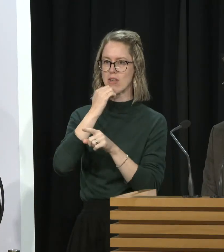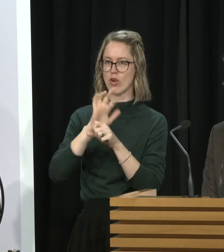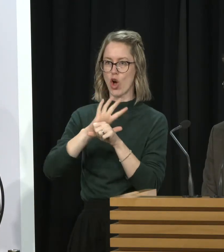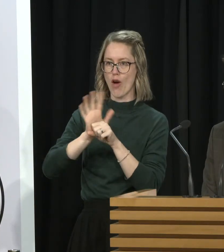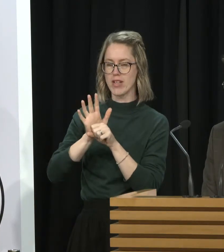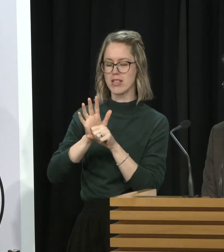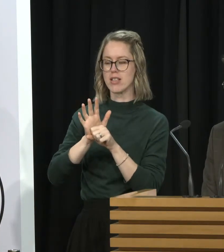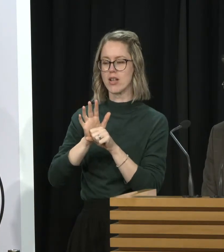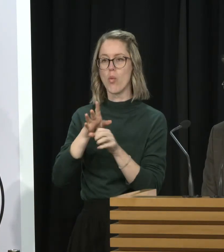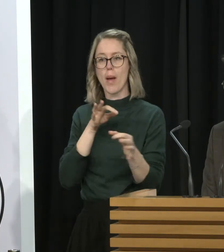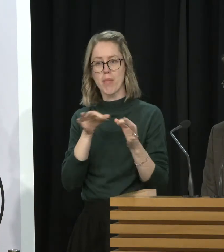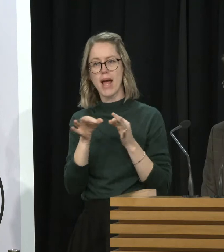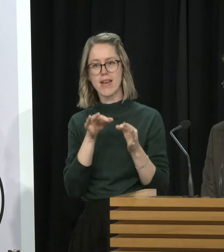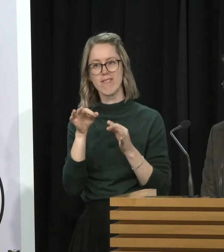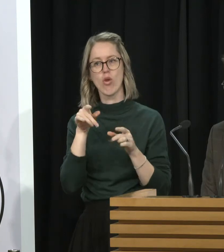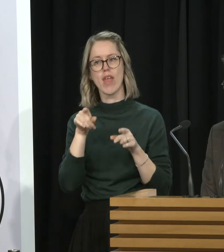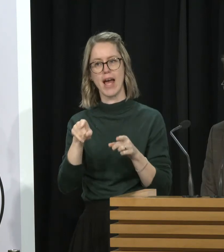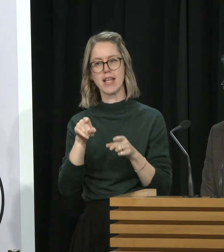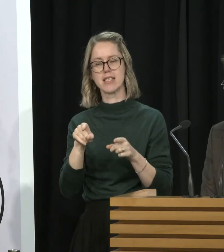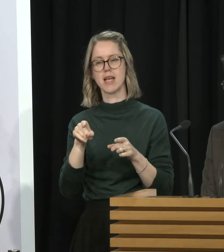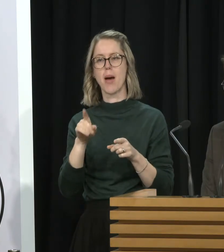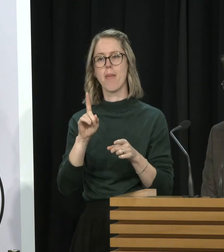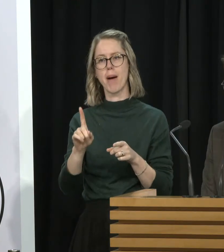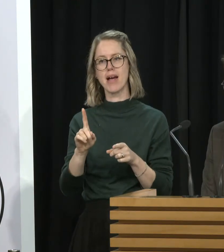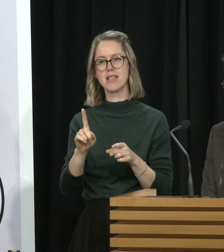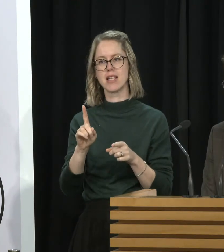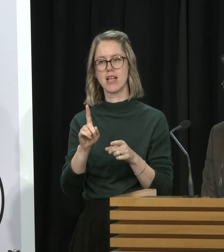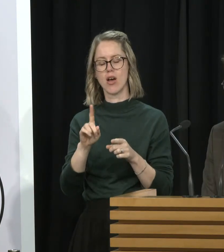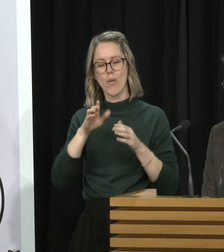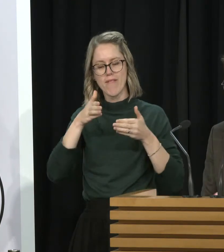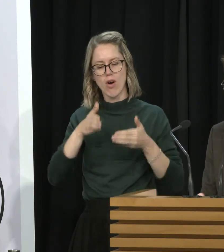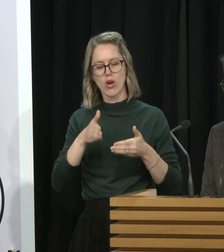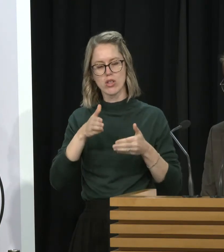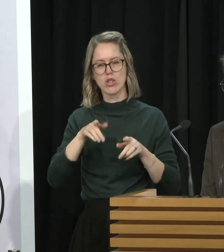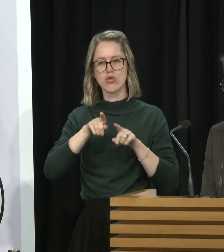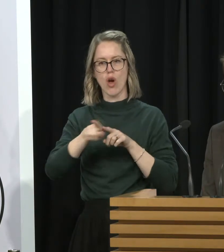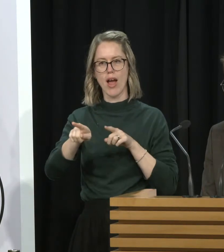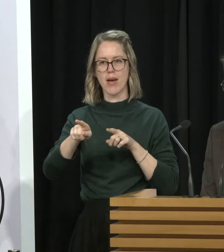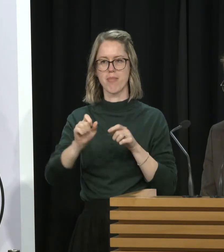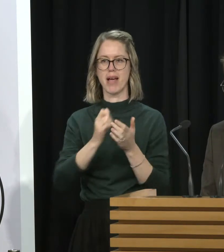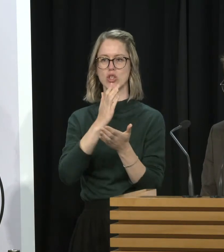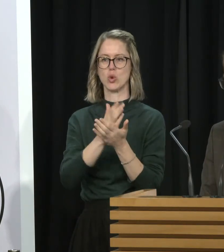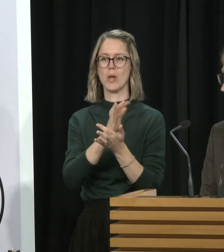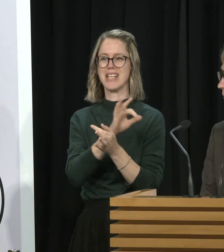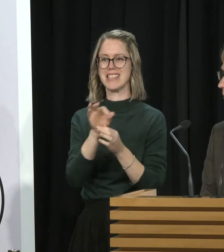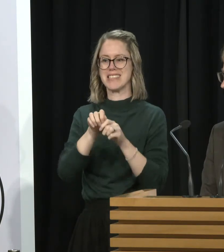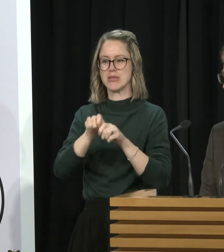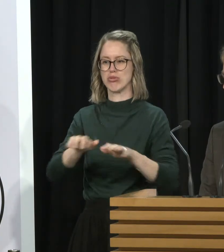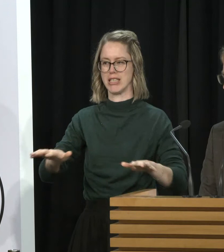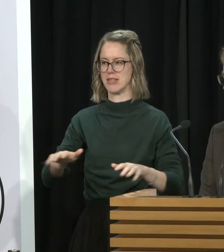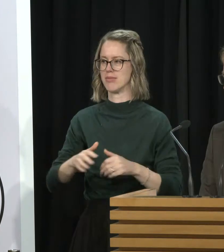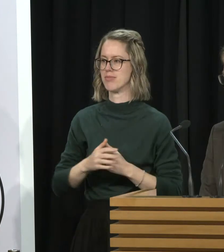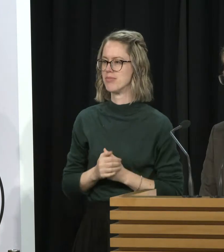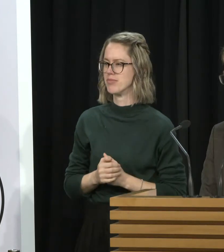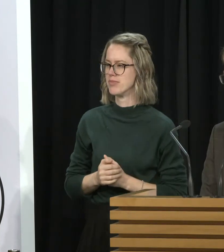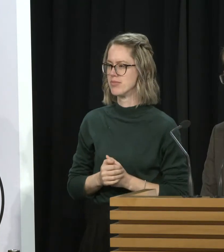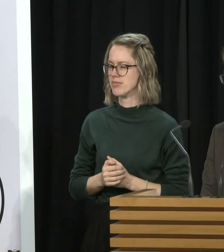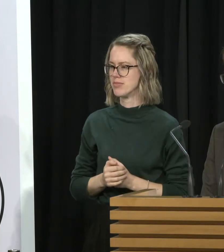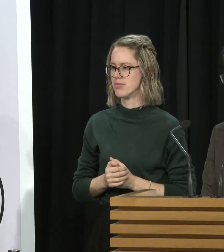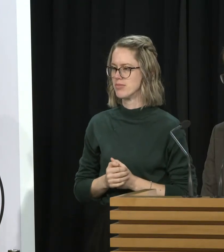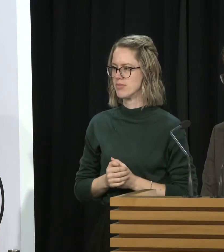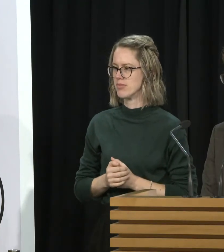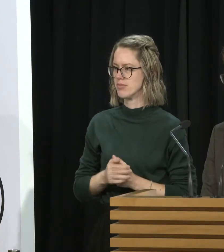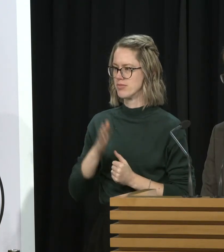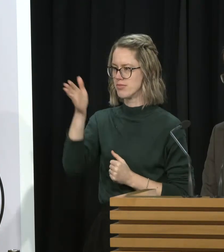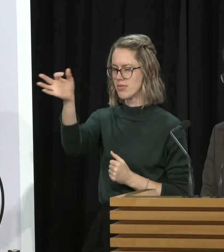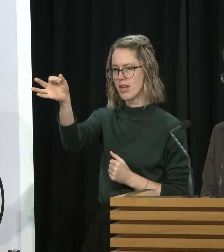with that. Of course, we expect them to be doing that, but our primary focus is on making sure that that doesn't happen. Do we have enough Are you